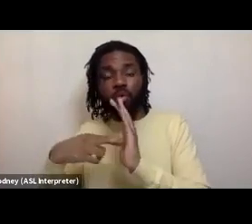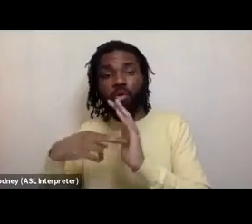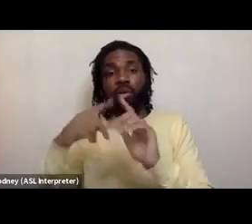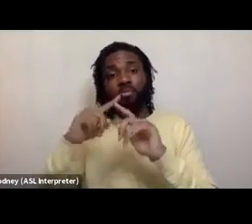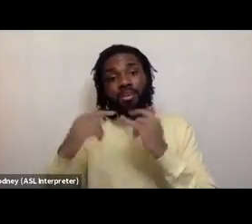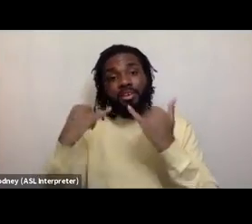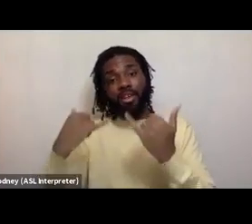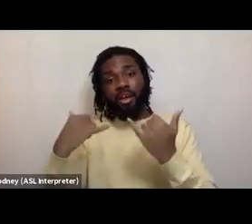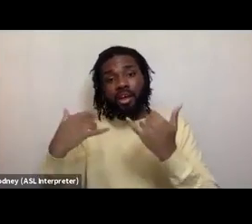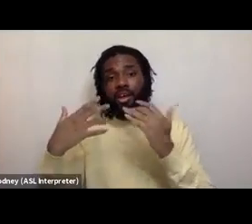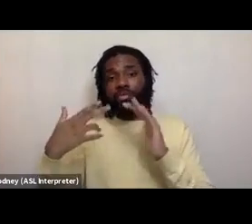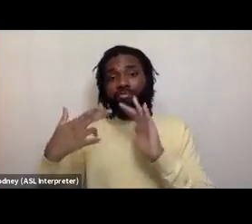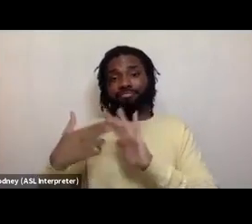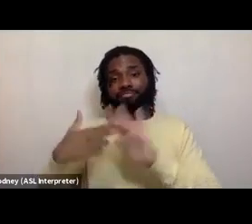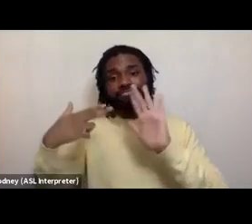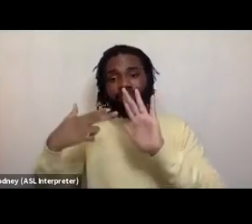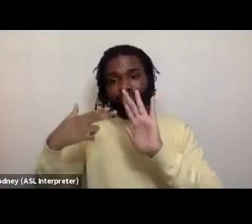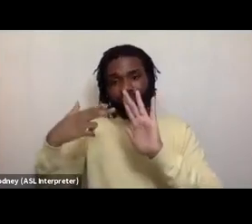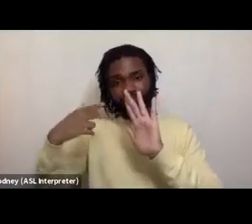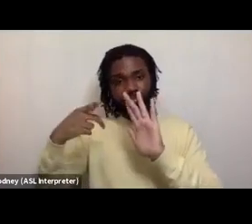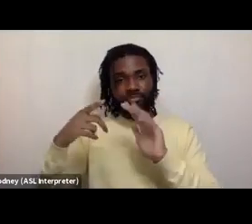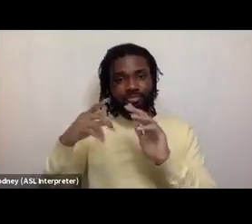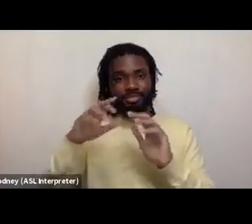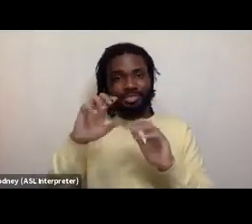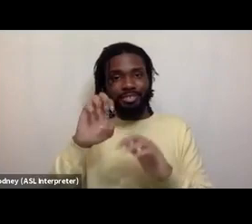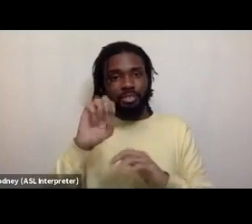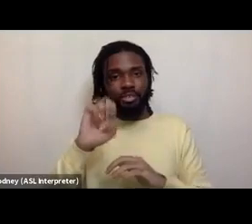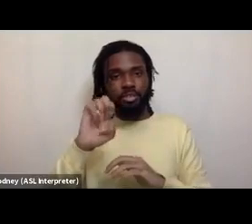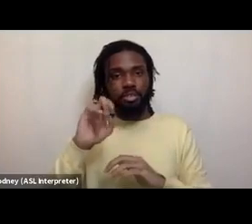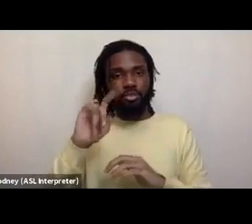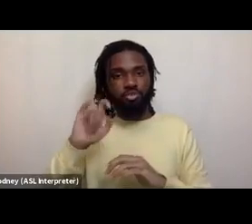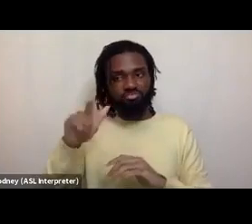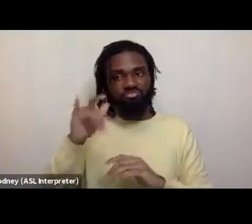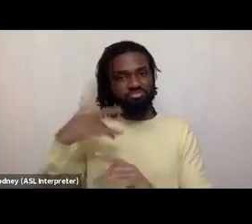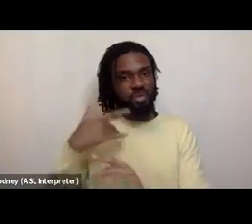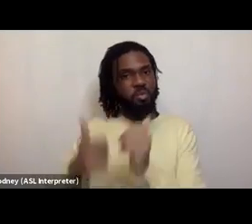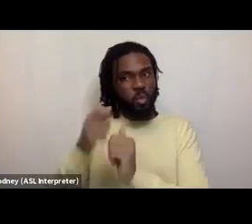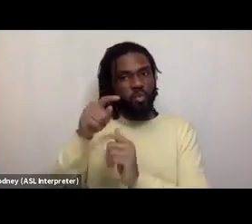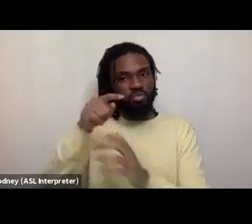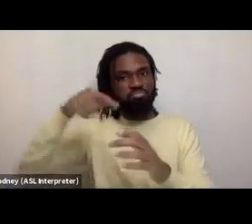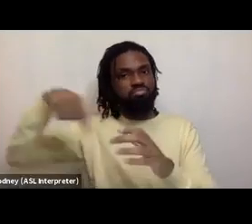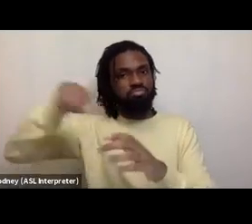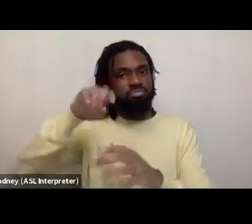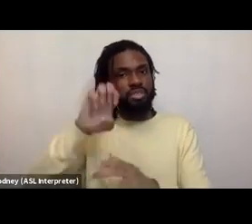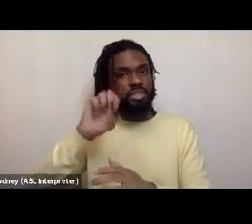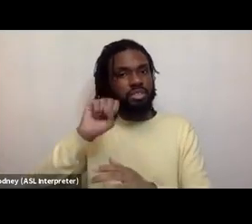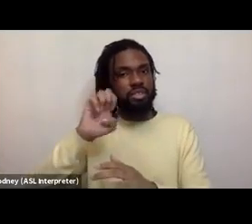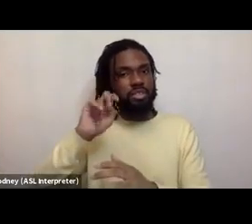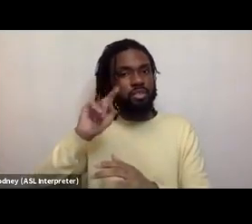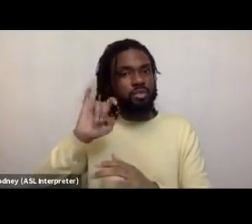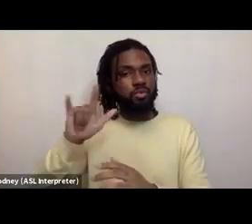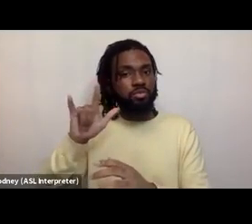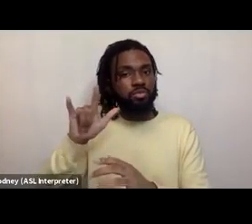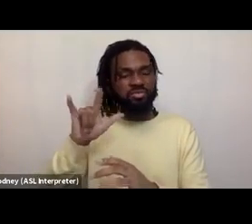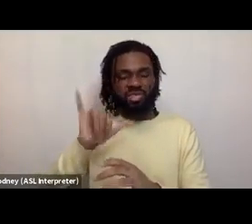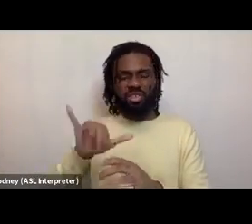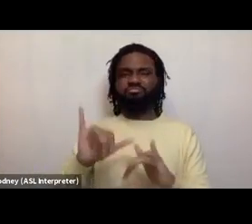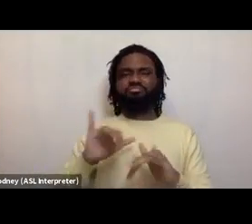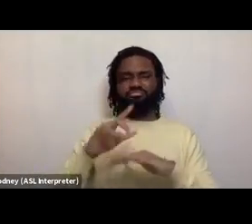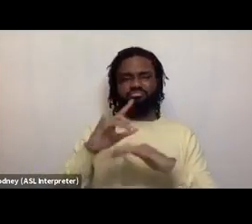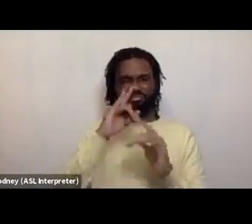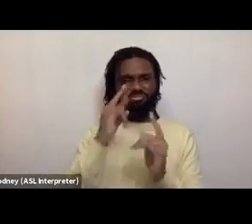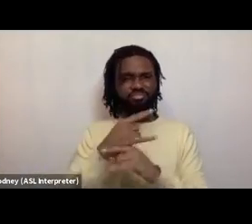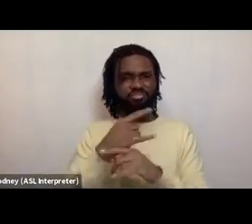unquote essential. And I find that very interesting, right? Because